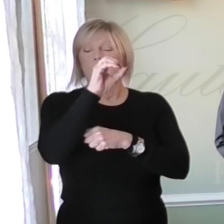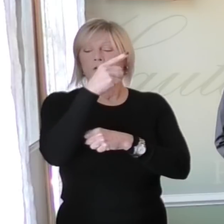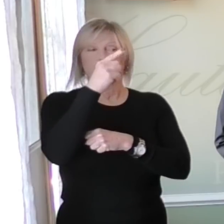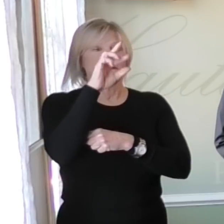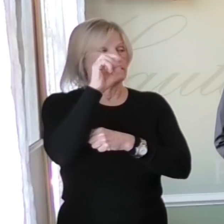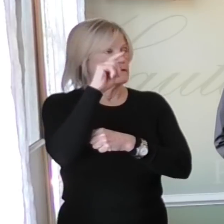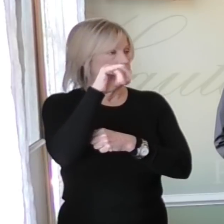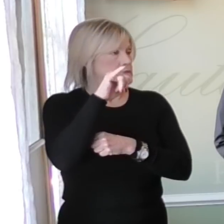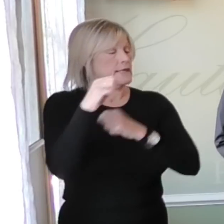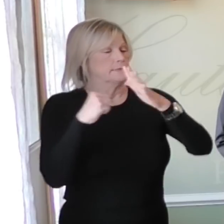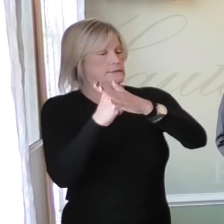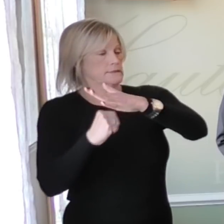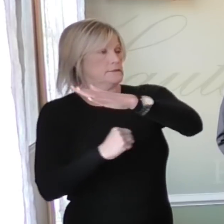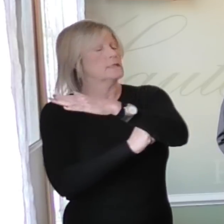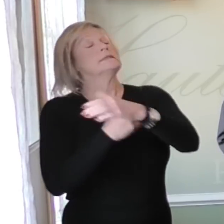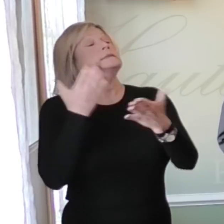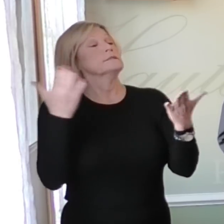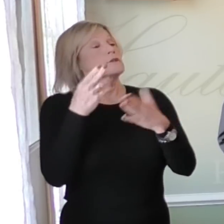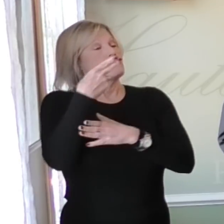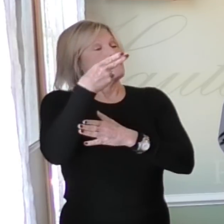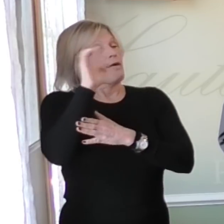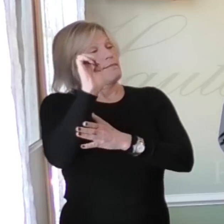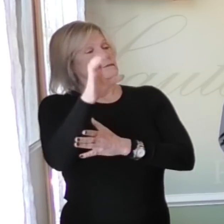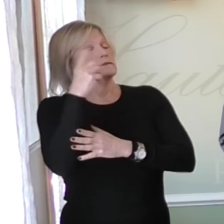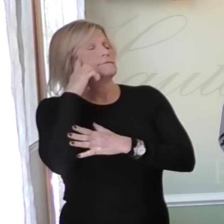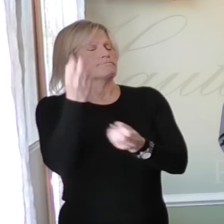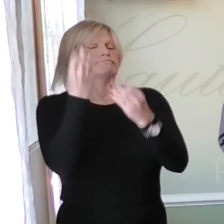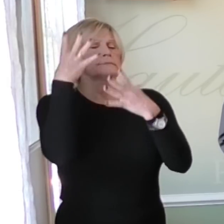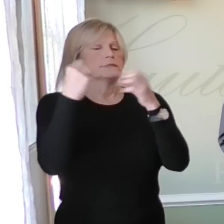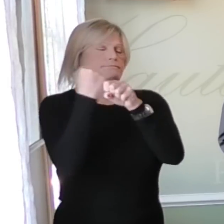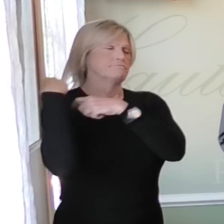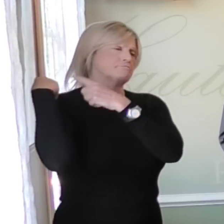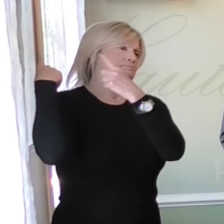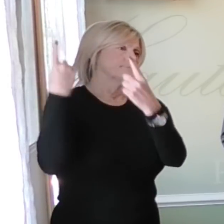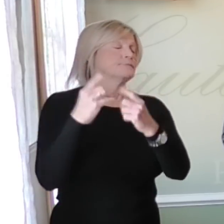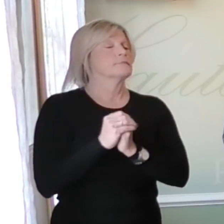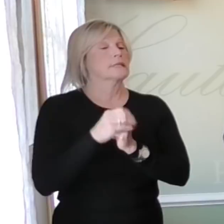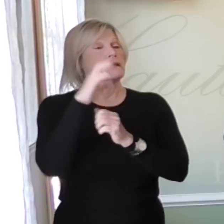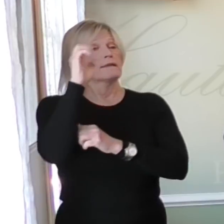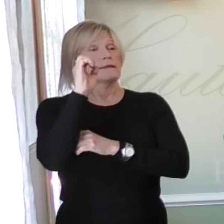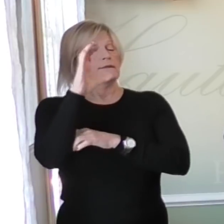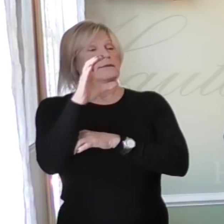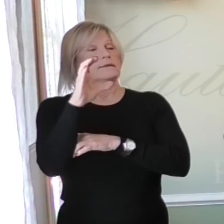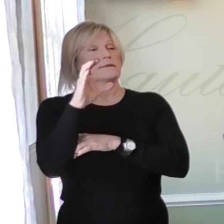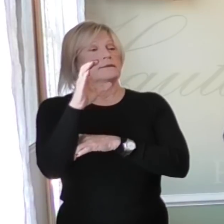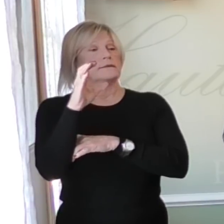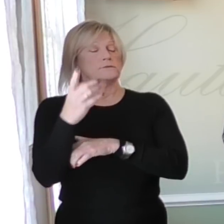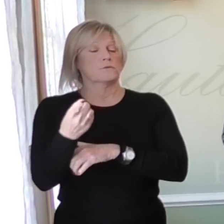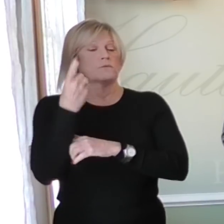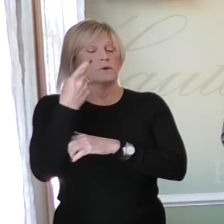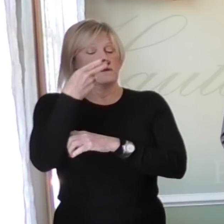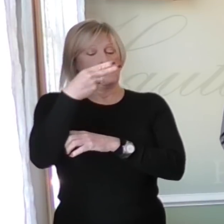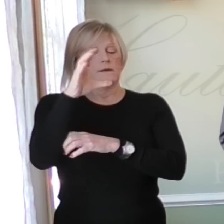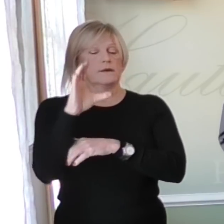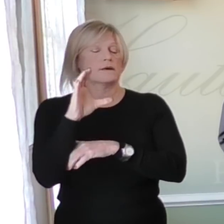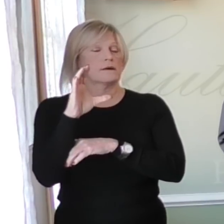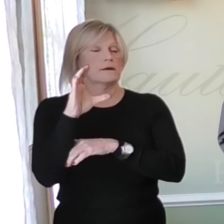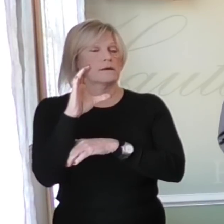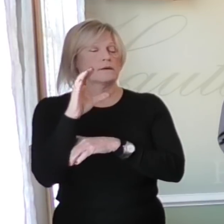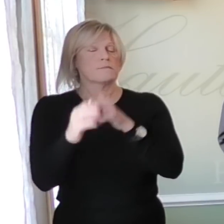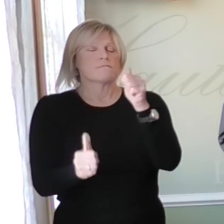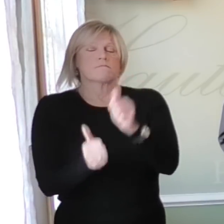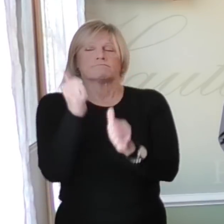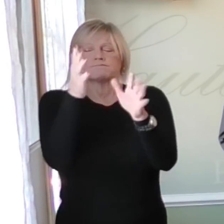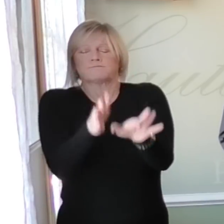and infrastructure of Ellicott City for decades. Ellicott City is one of Howard County's